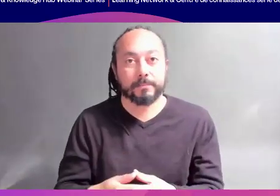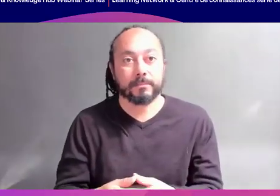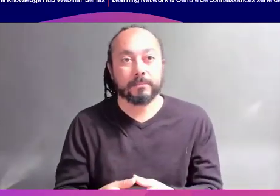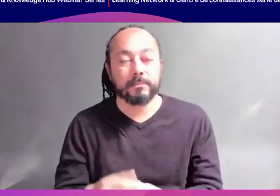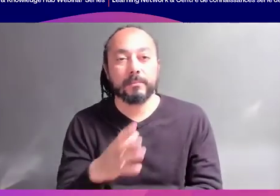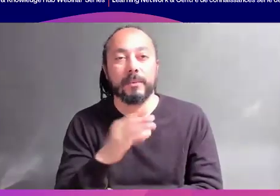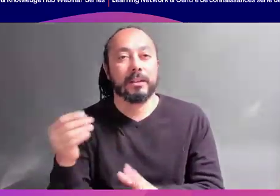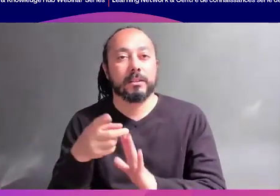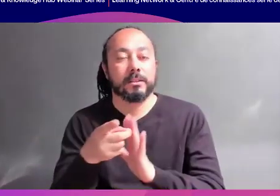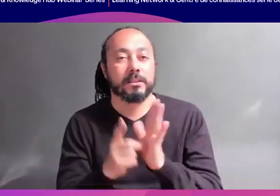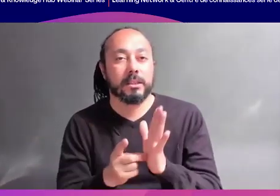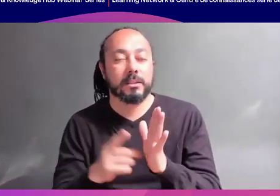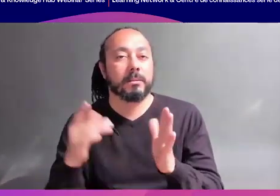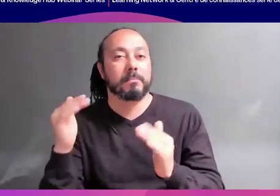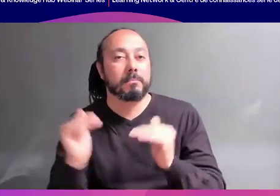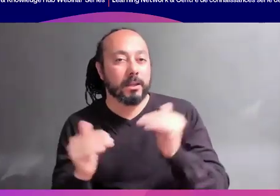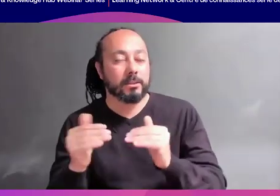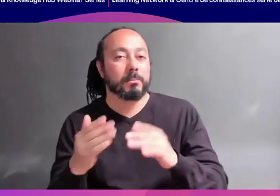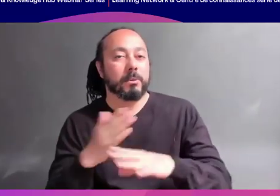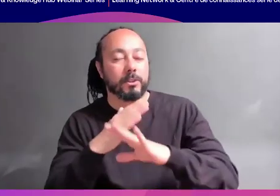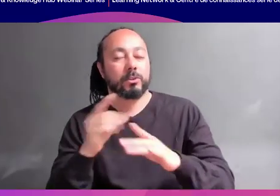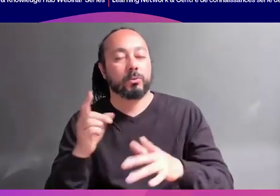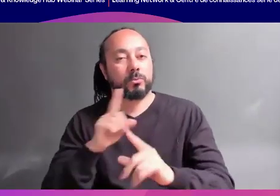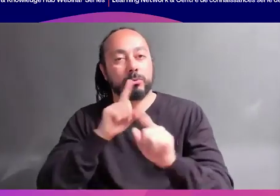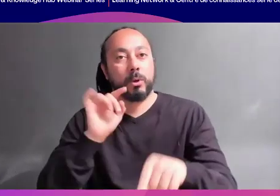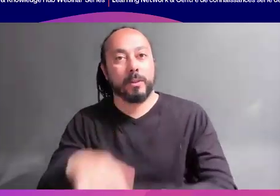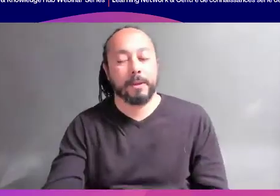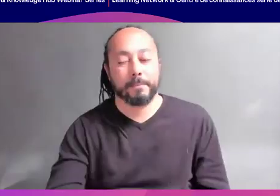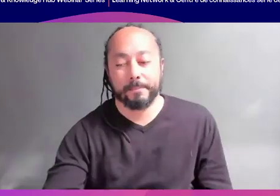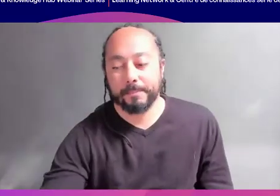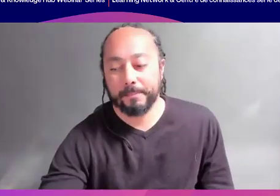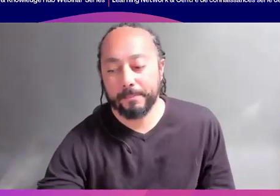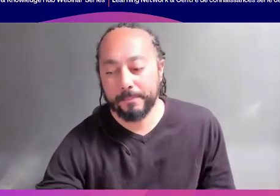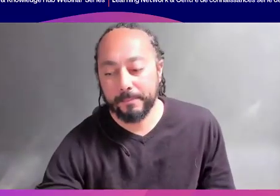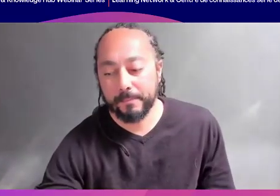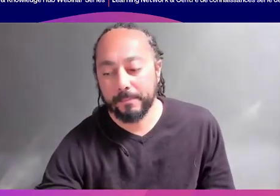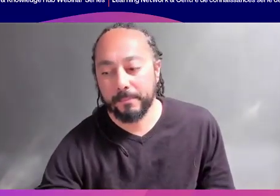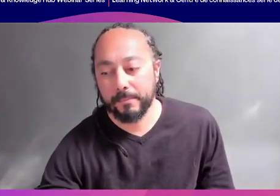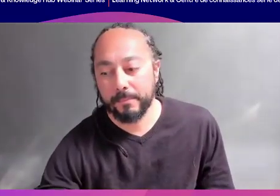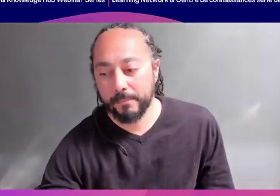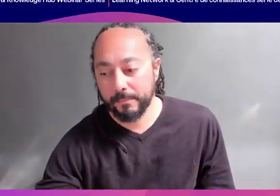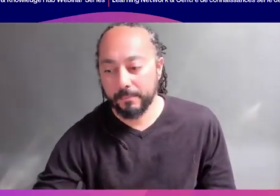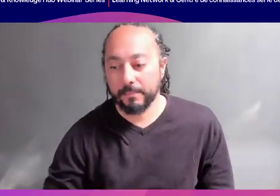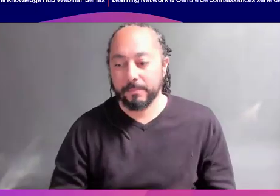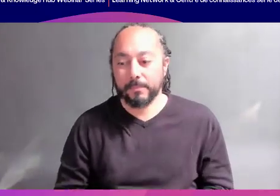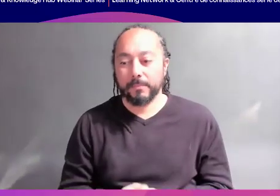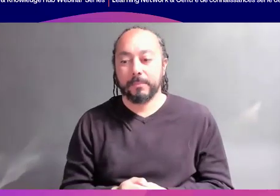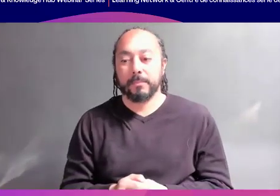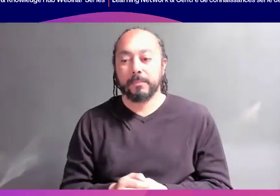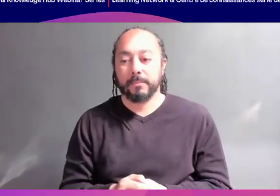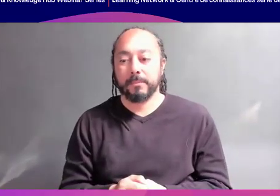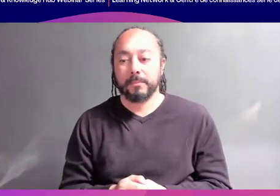designing violence prevention initiatives to respond to that. But of course, there are some challenges, I think, as well as we think about